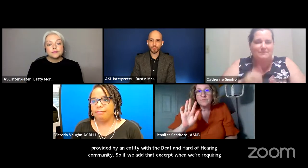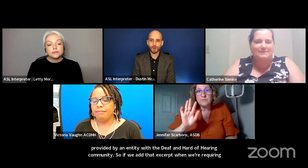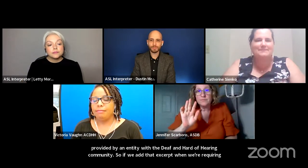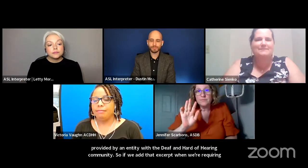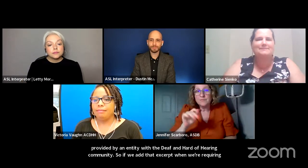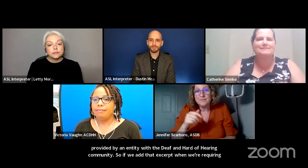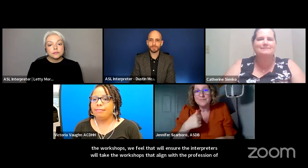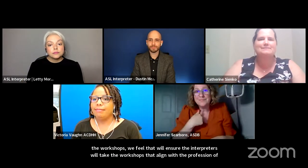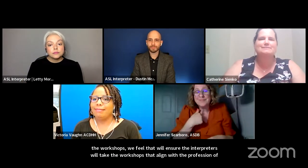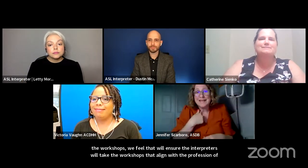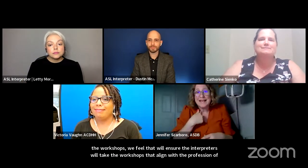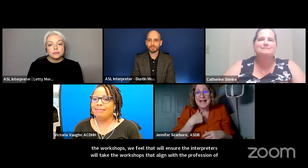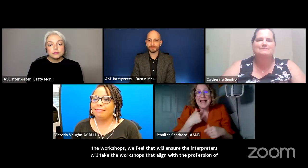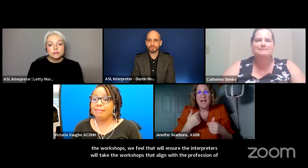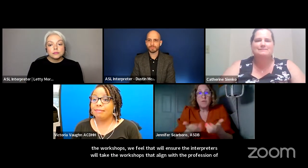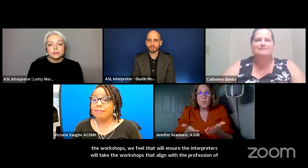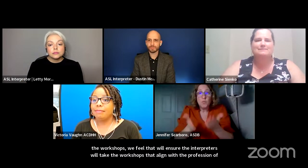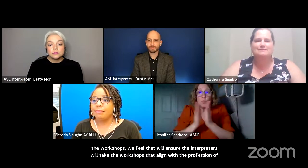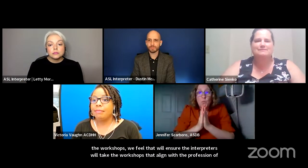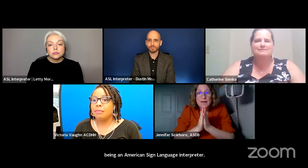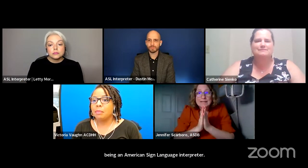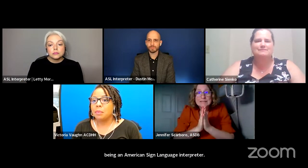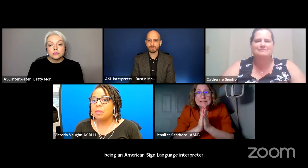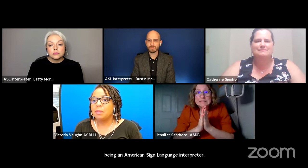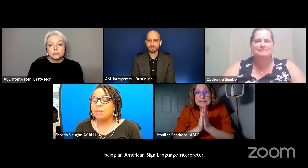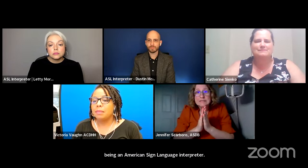Commissioner Scarborough?